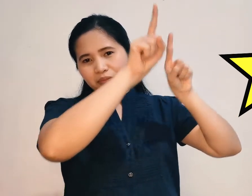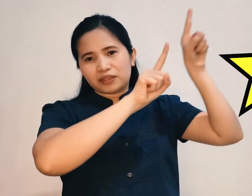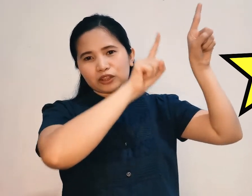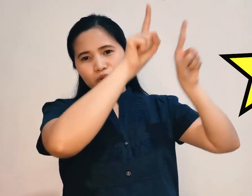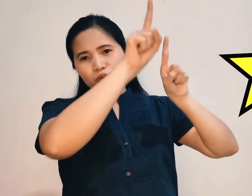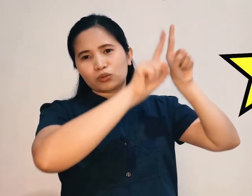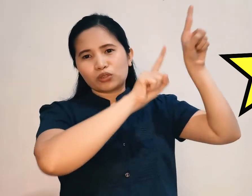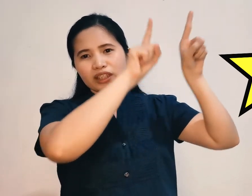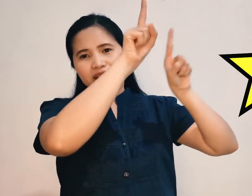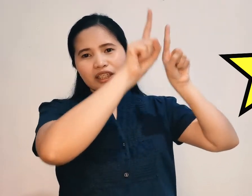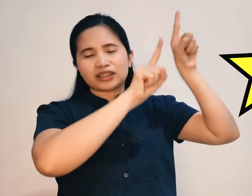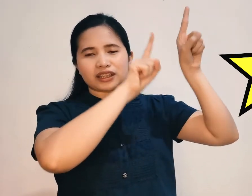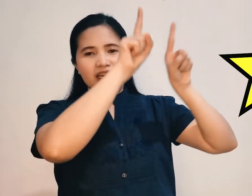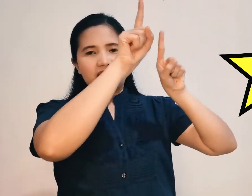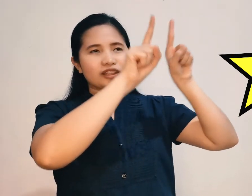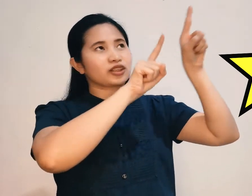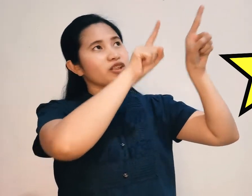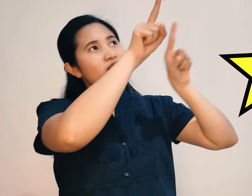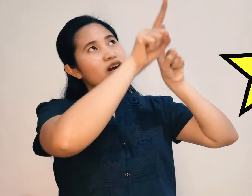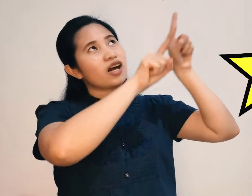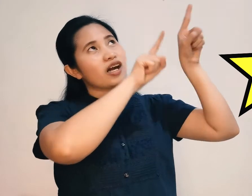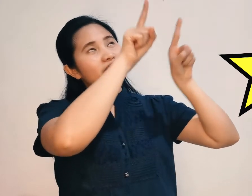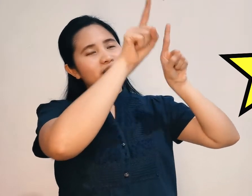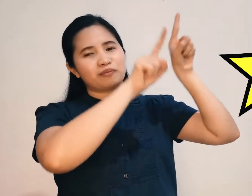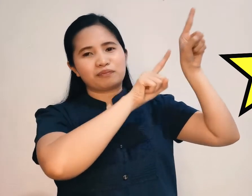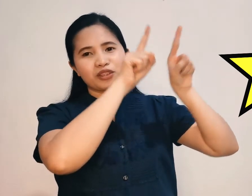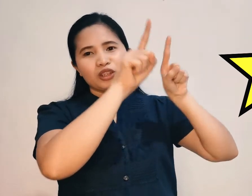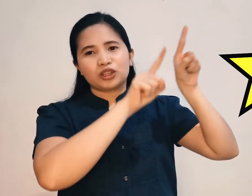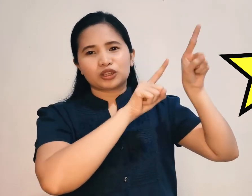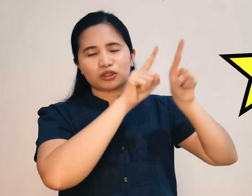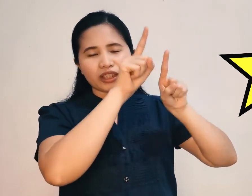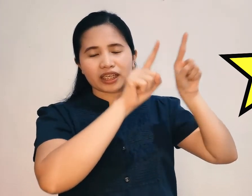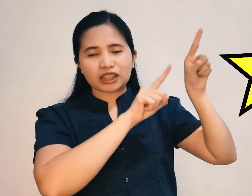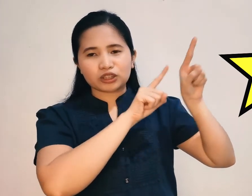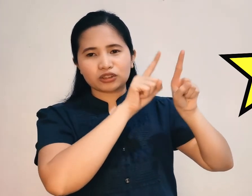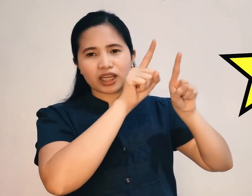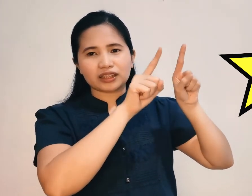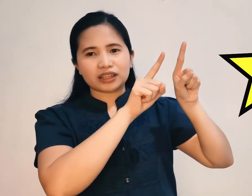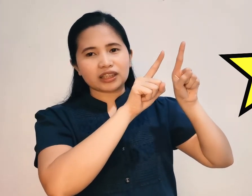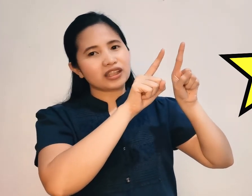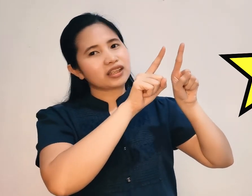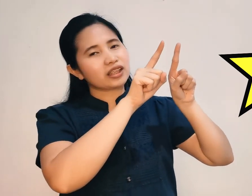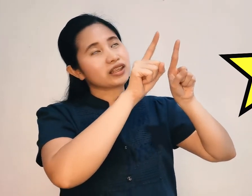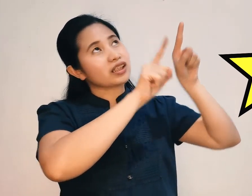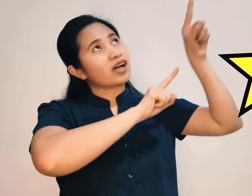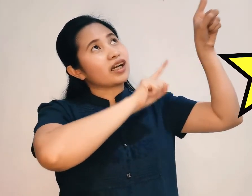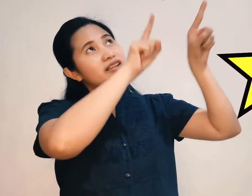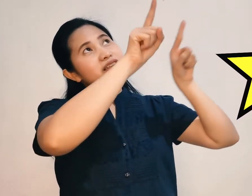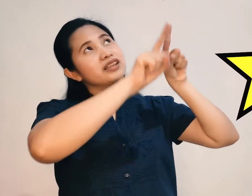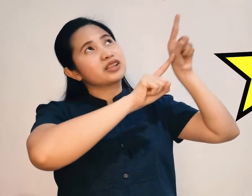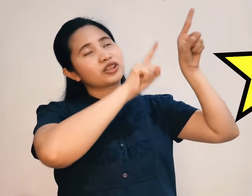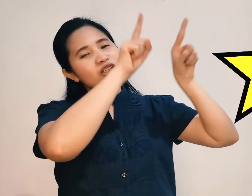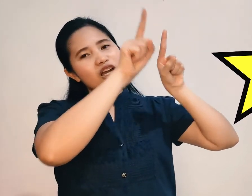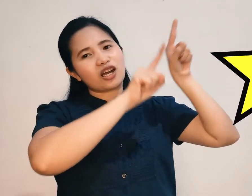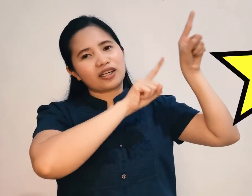parang nagtuturo lang tayo sa taas. Star. So directional, titingin tayo sa taas. Star.